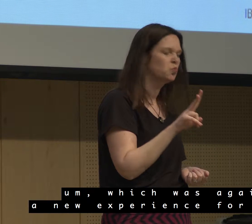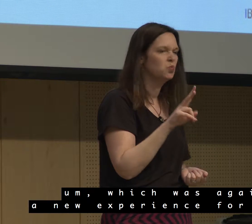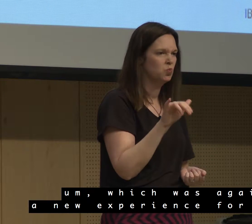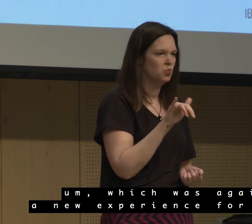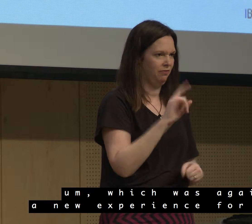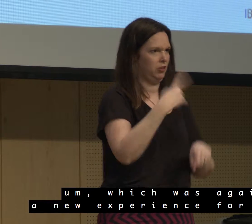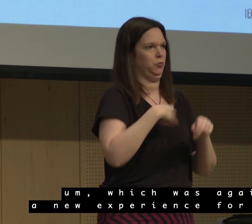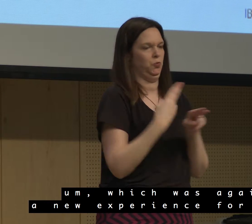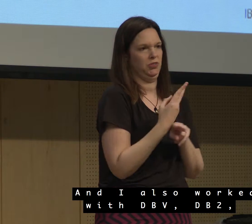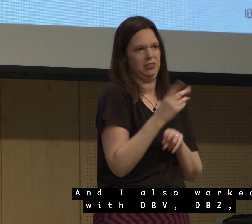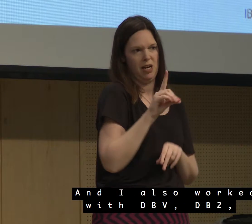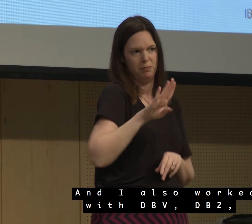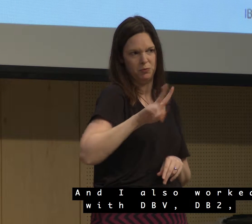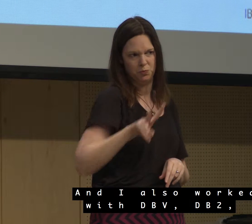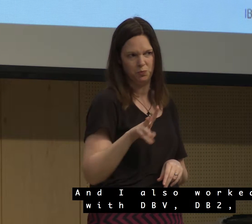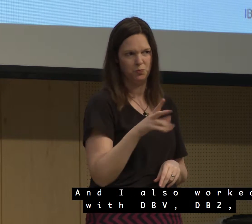me. And I also worked with